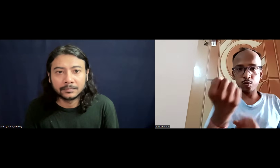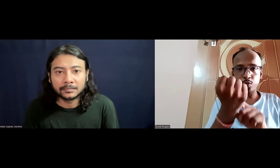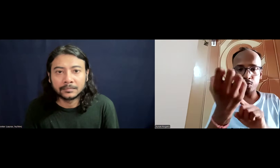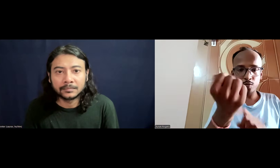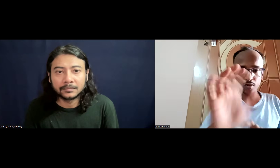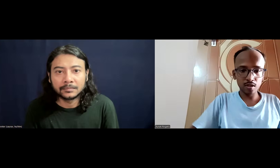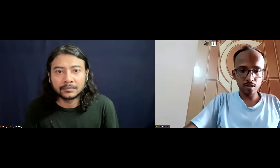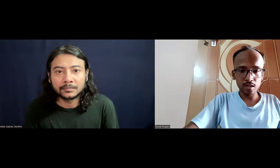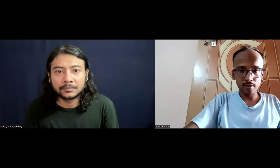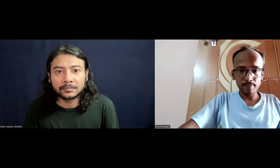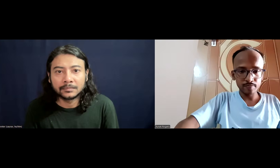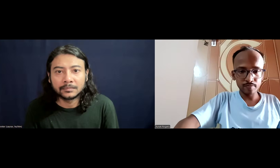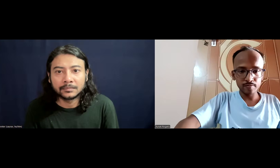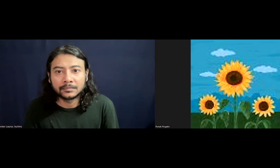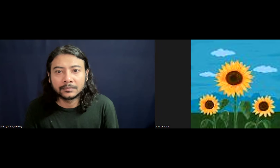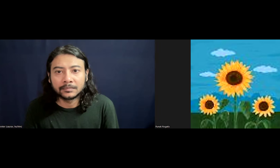Shall I spotlight Uma?